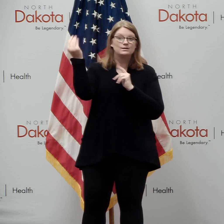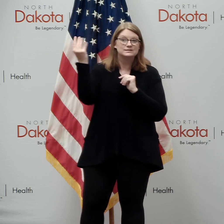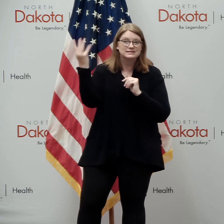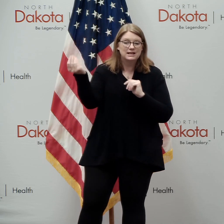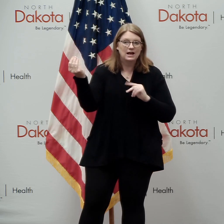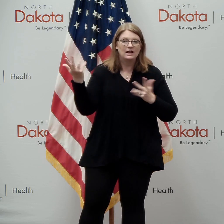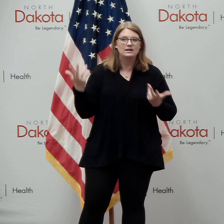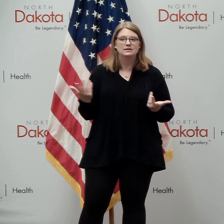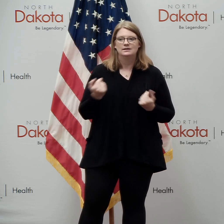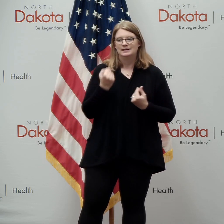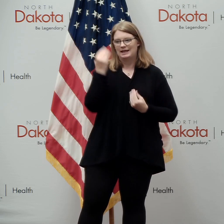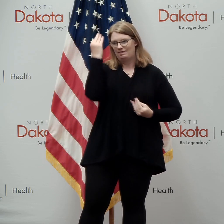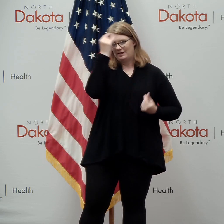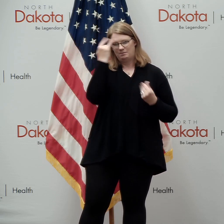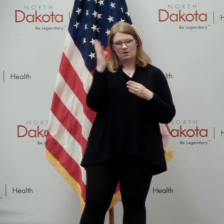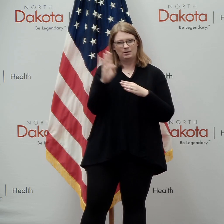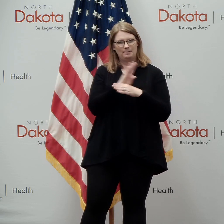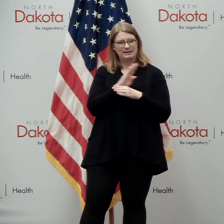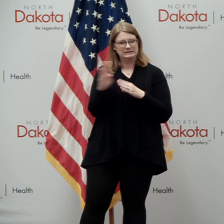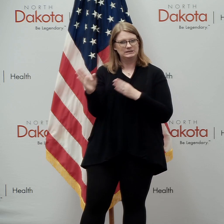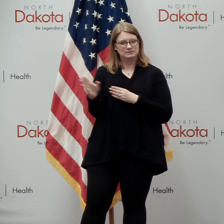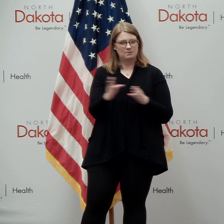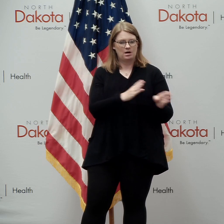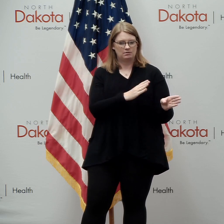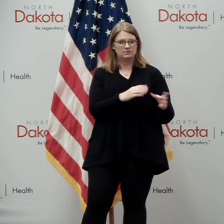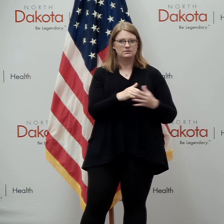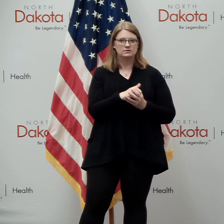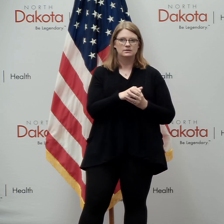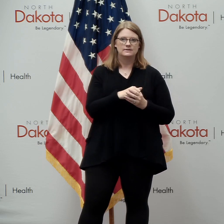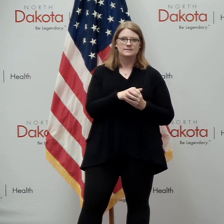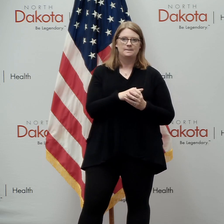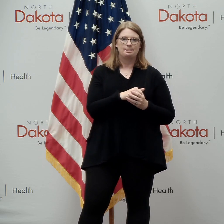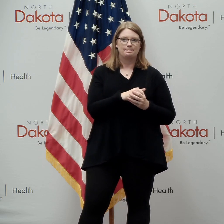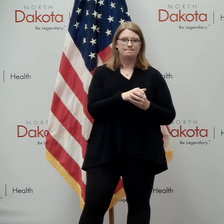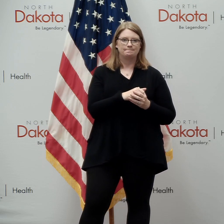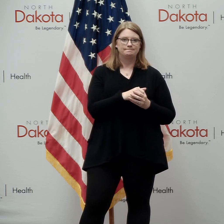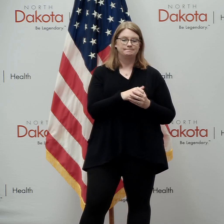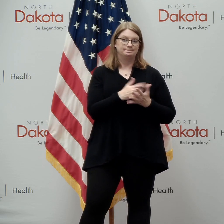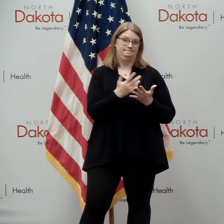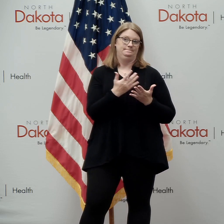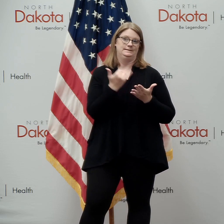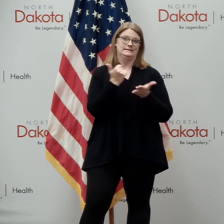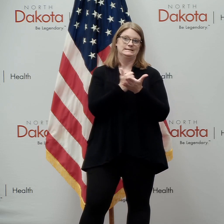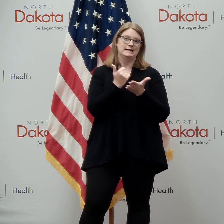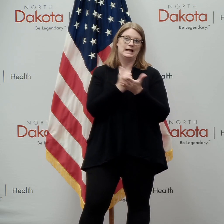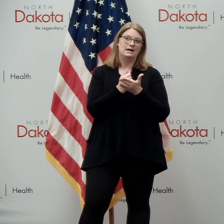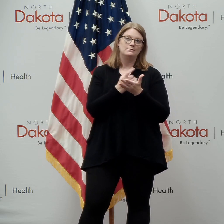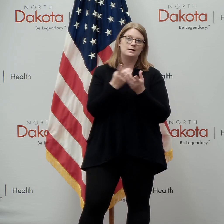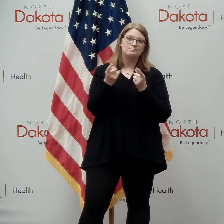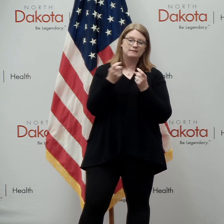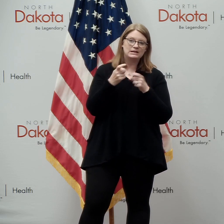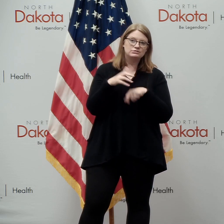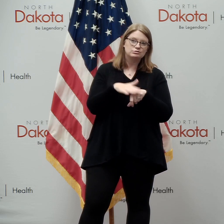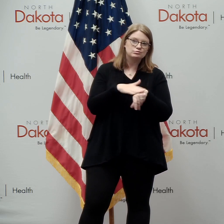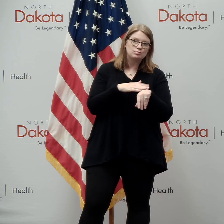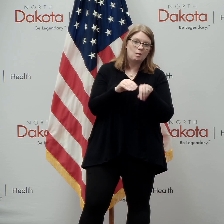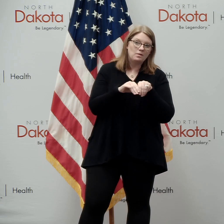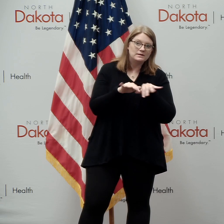and think about your business model in ways that you can to help, help manage the spread of this,